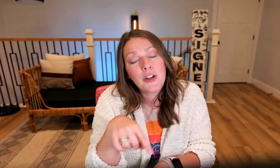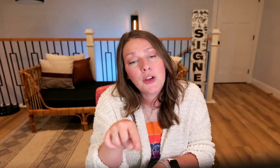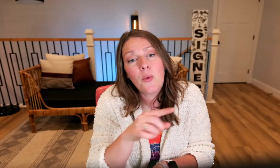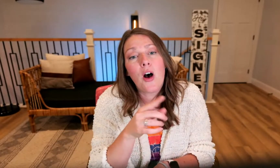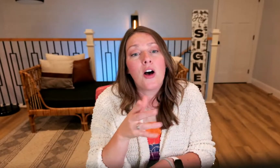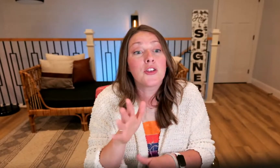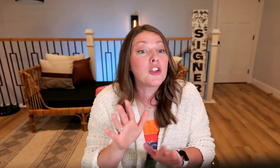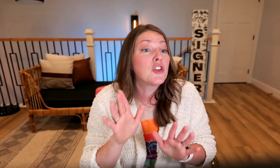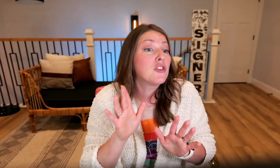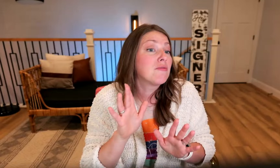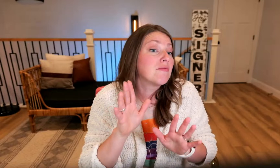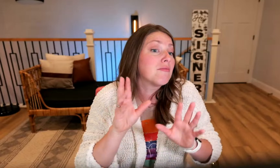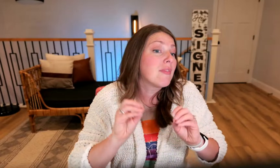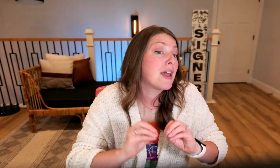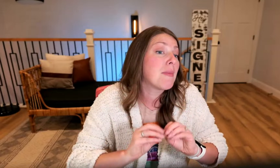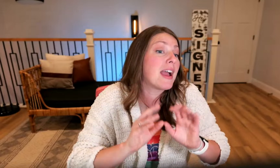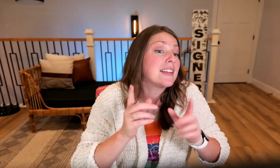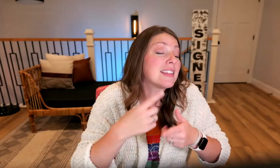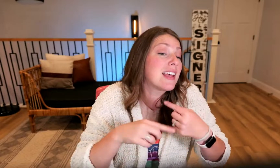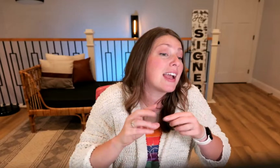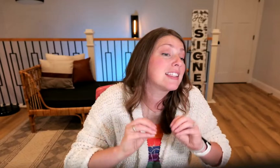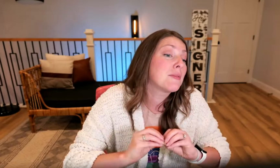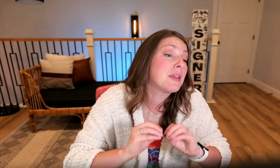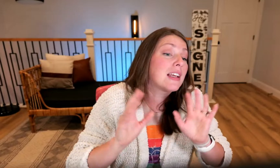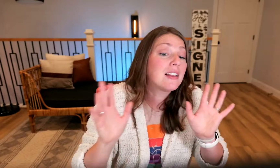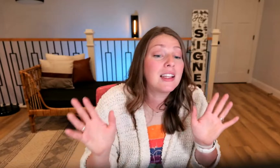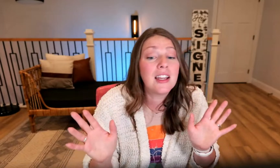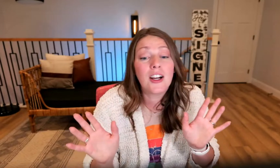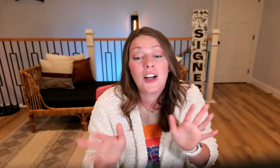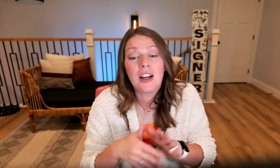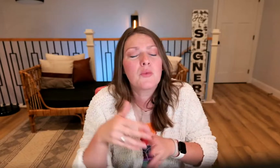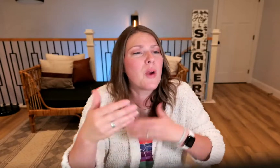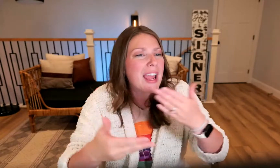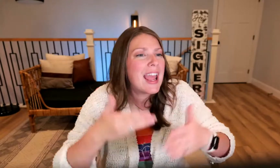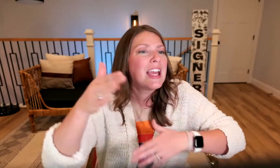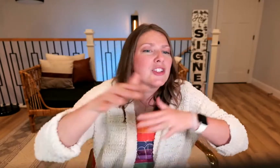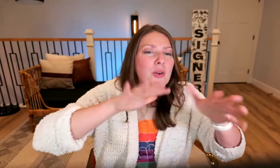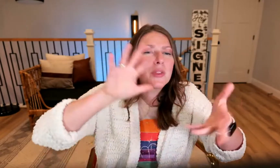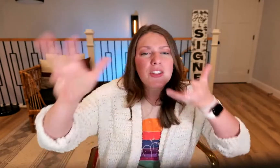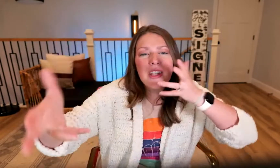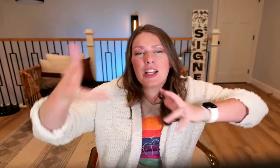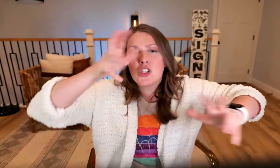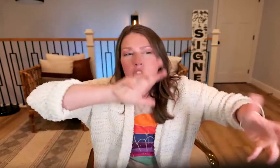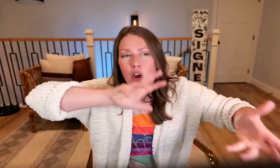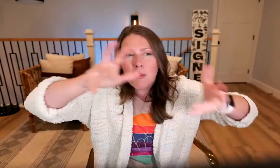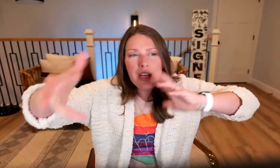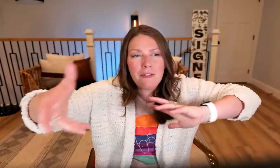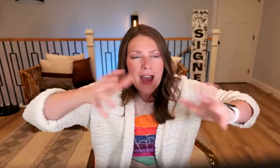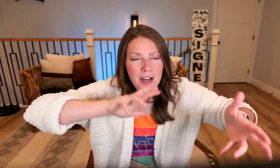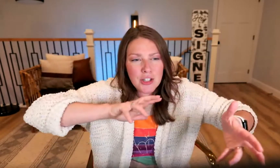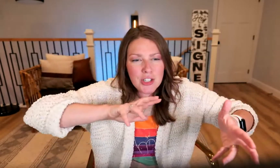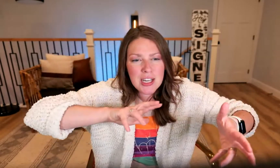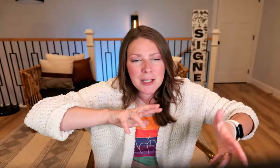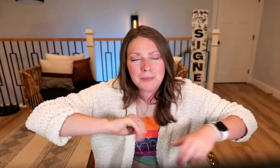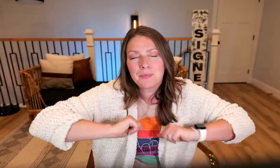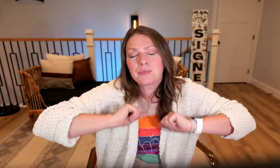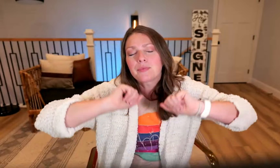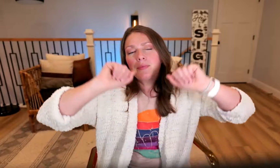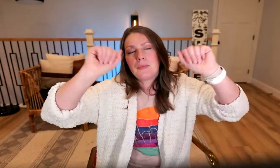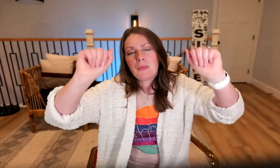you all and my signs can be clear, right? So there's like so many factors in it,